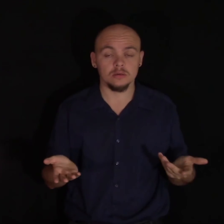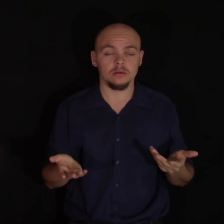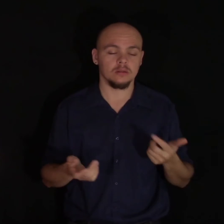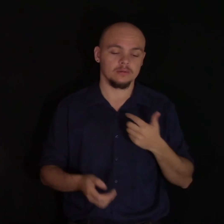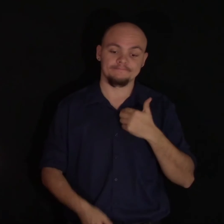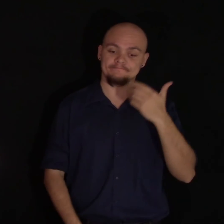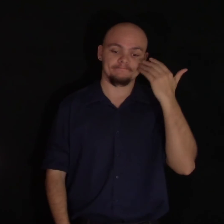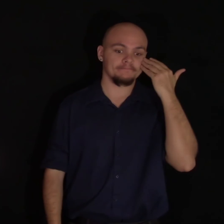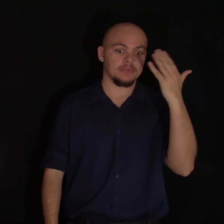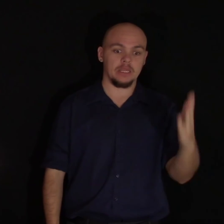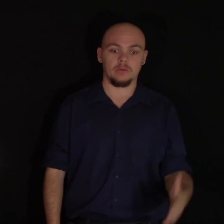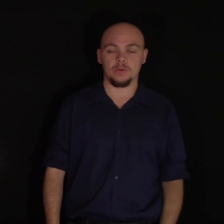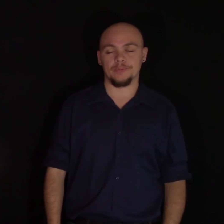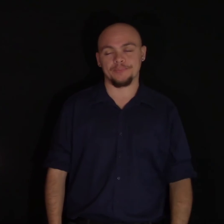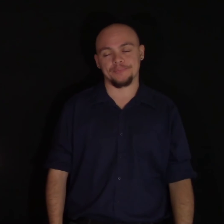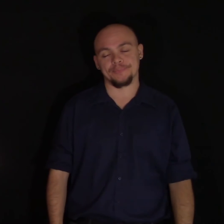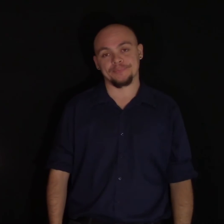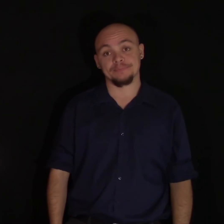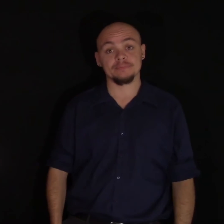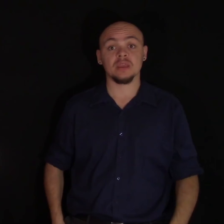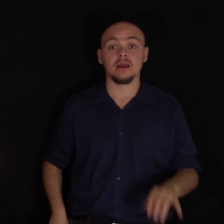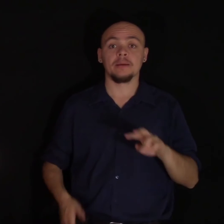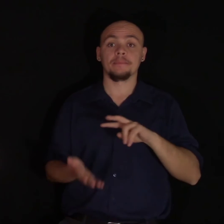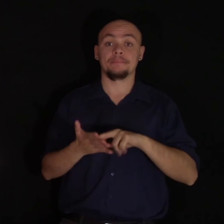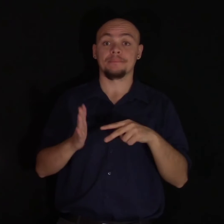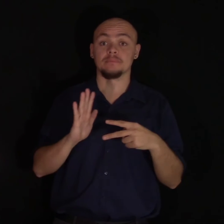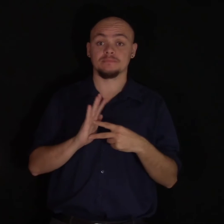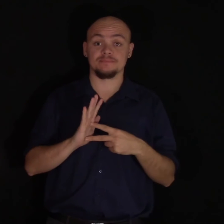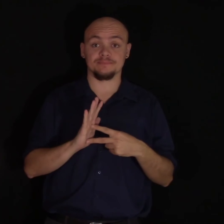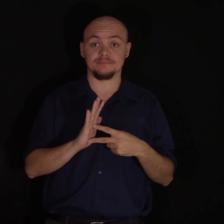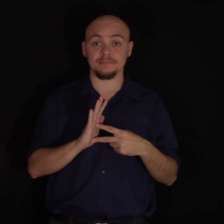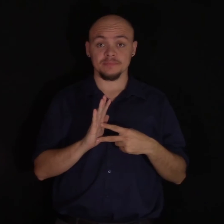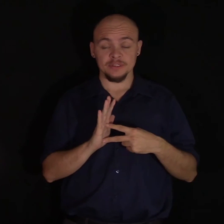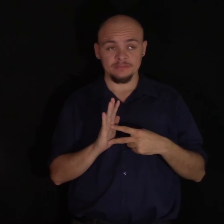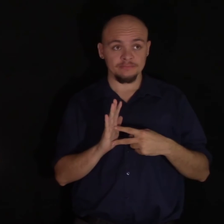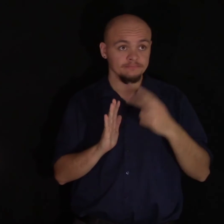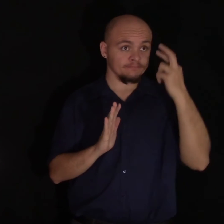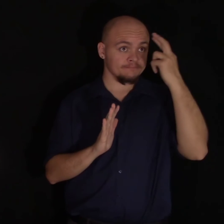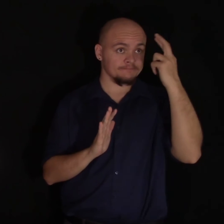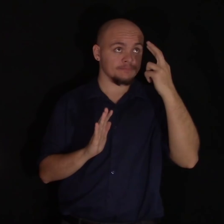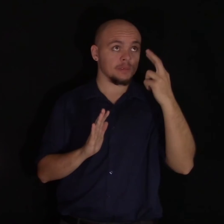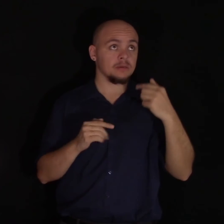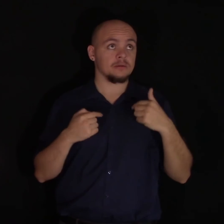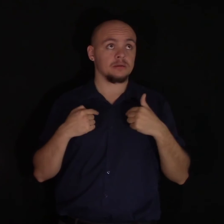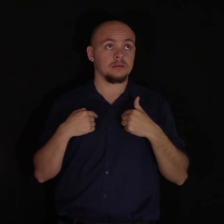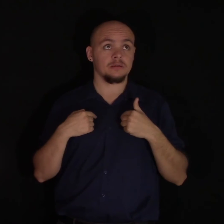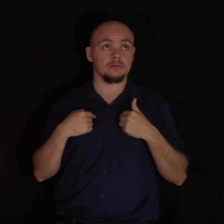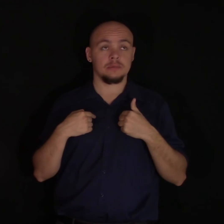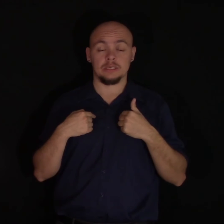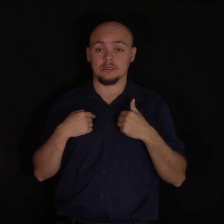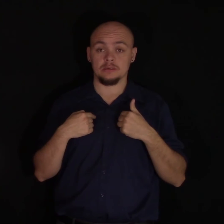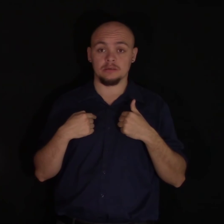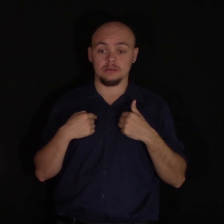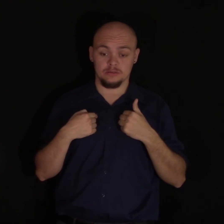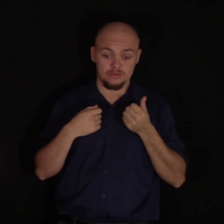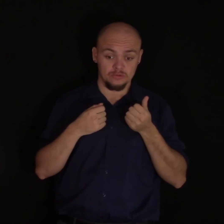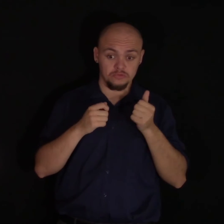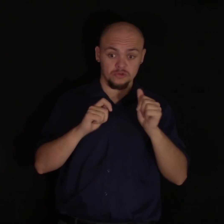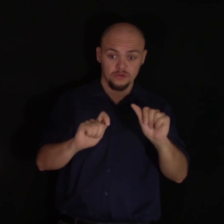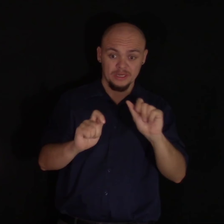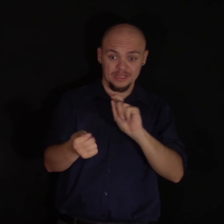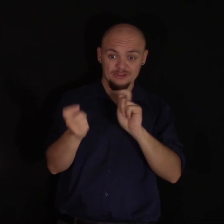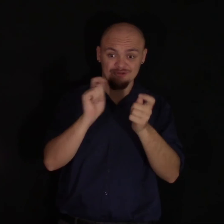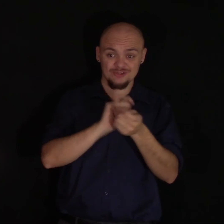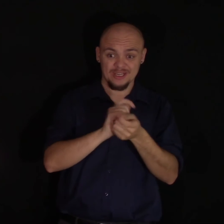never know. And that made me realize I had done nothing to try and make a difference.